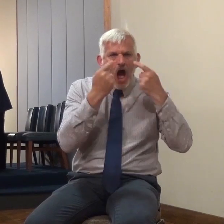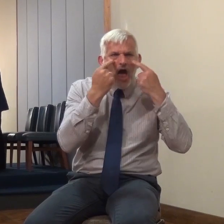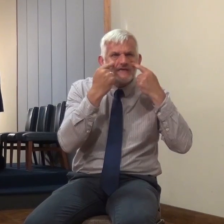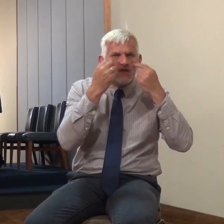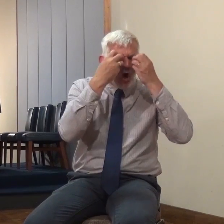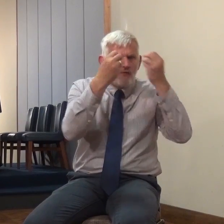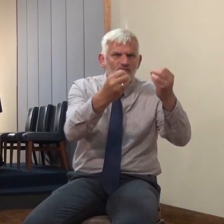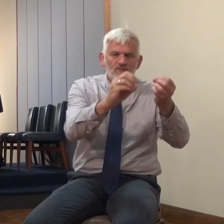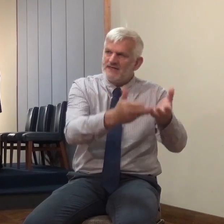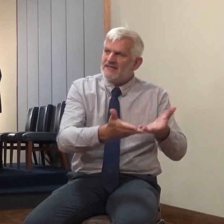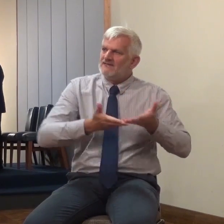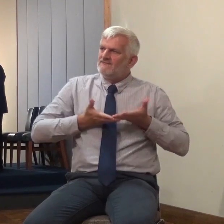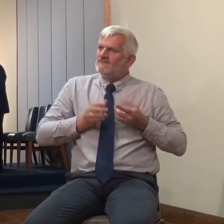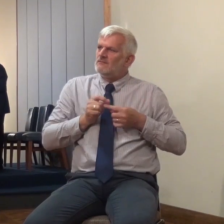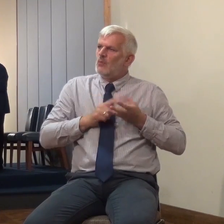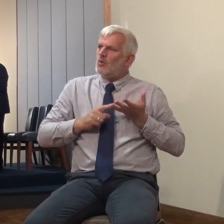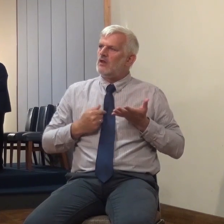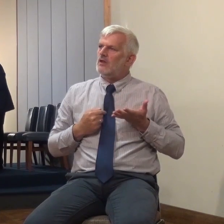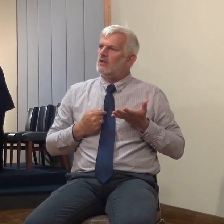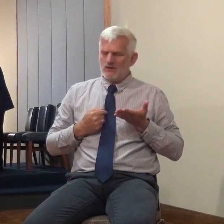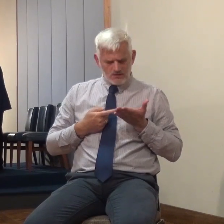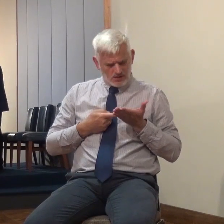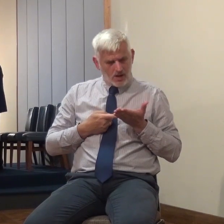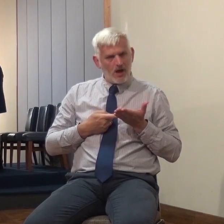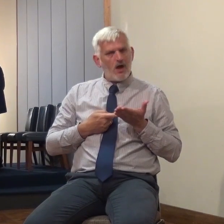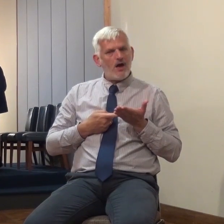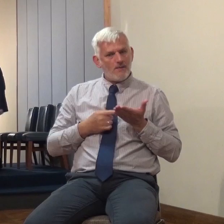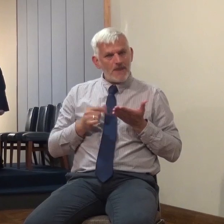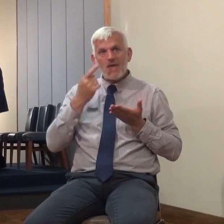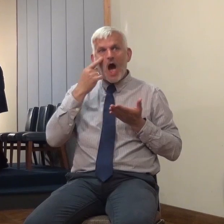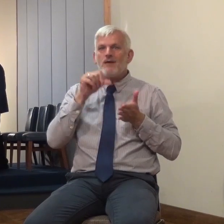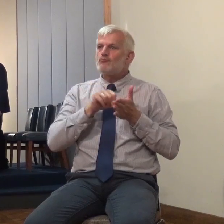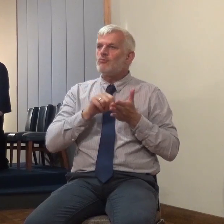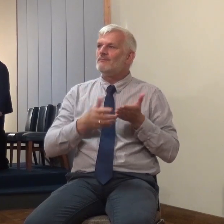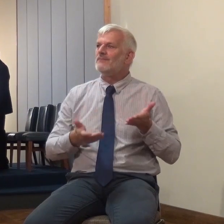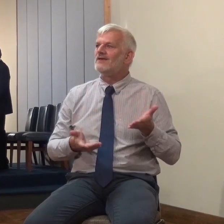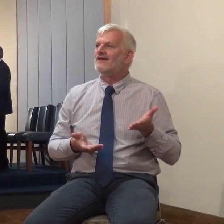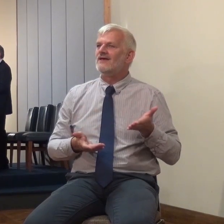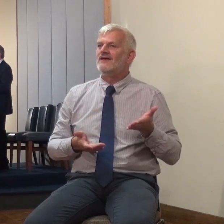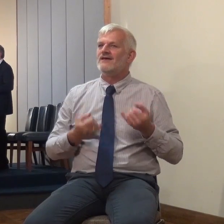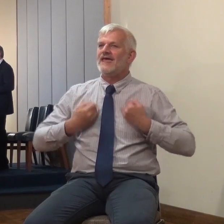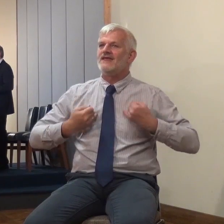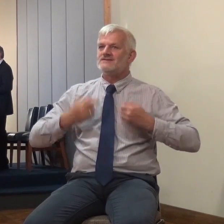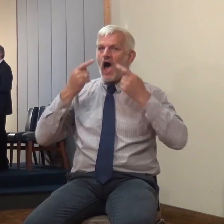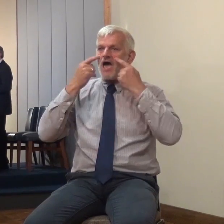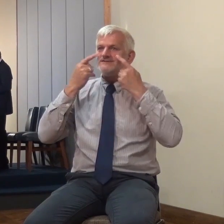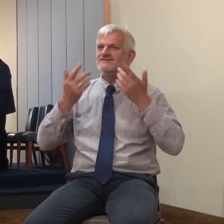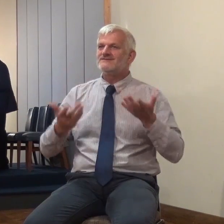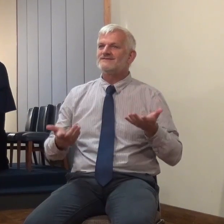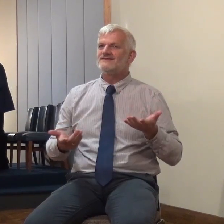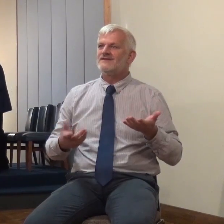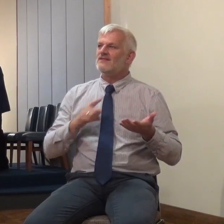us a strong hint that it might have been some eye condition that had stopped Paul travelling on and had detained him